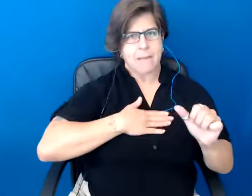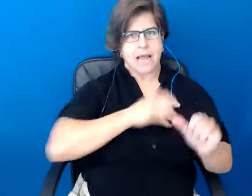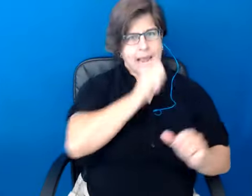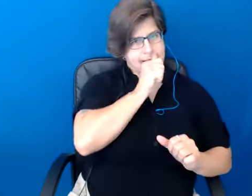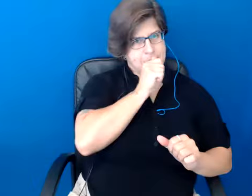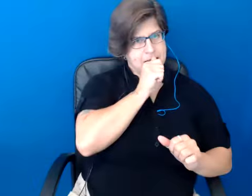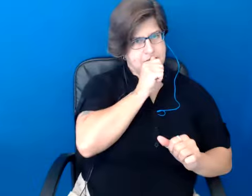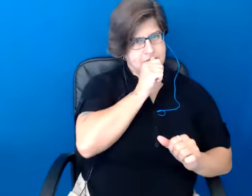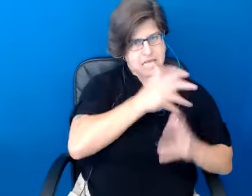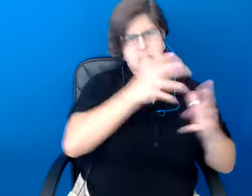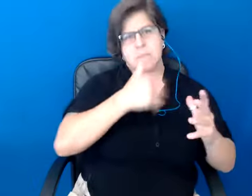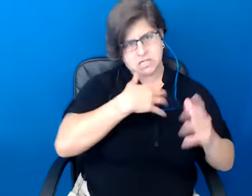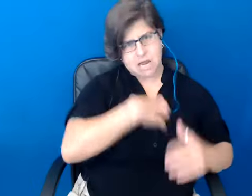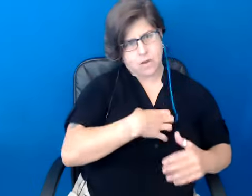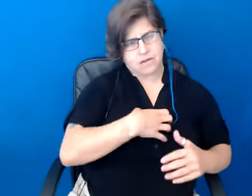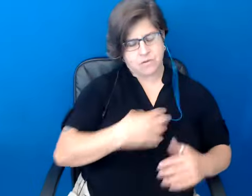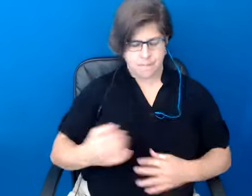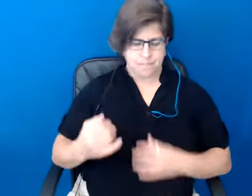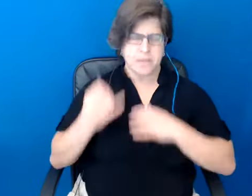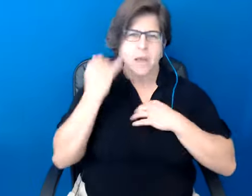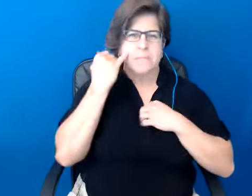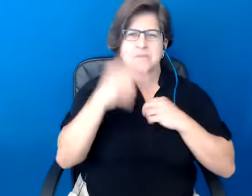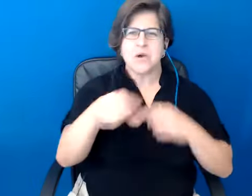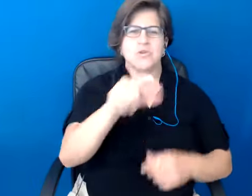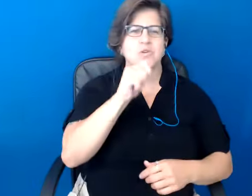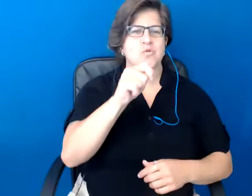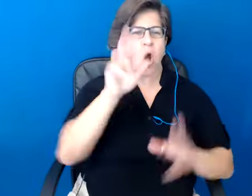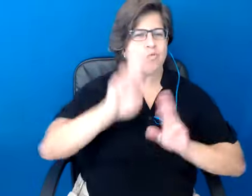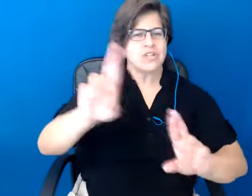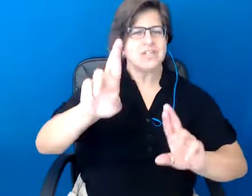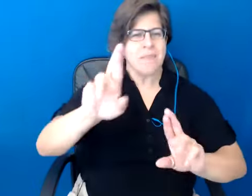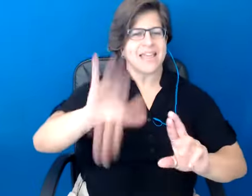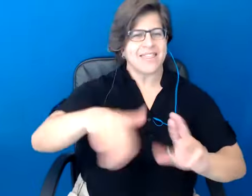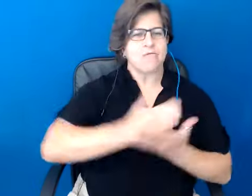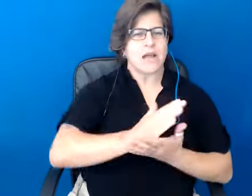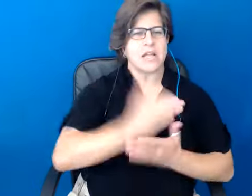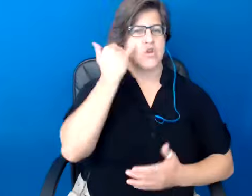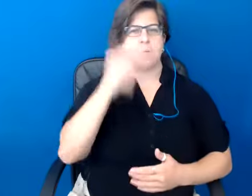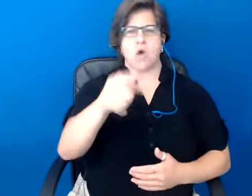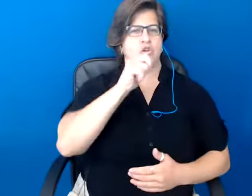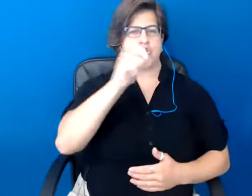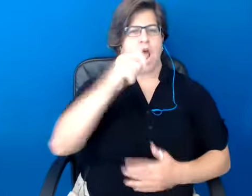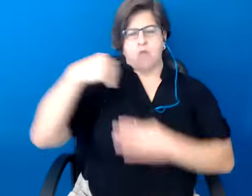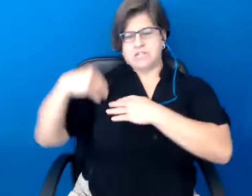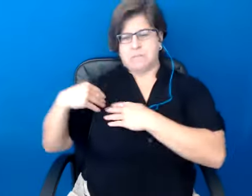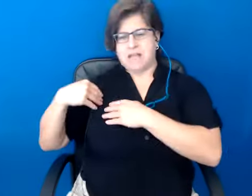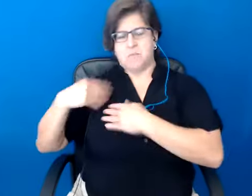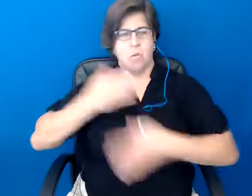maintain as much anonymity as I wish, right? So, but what if you don't respect